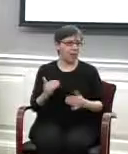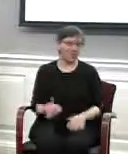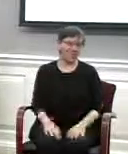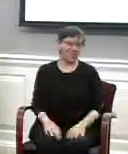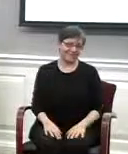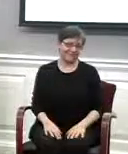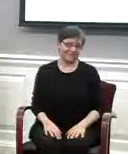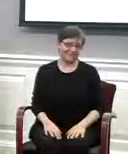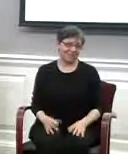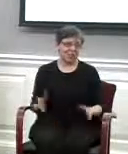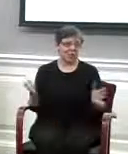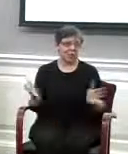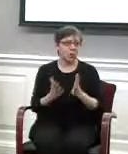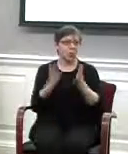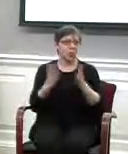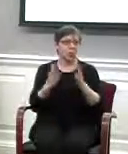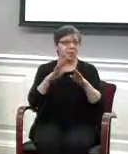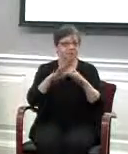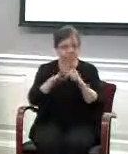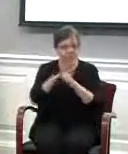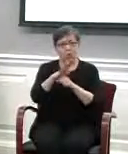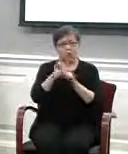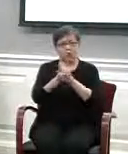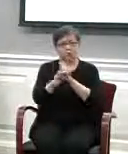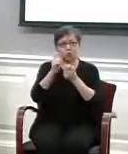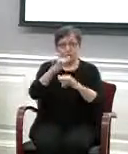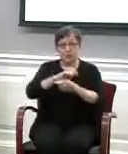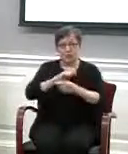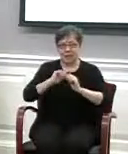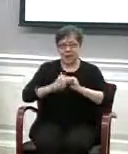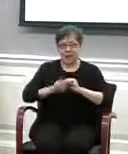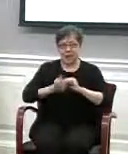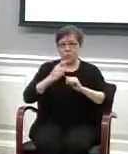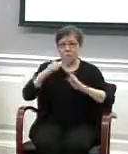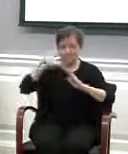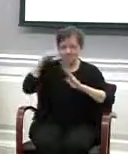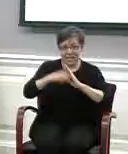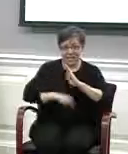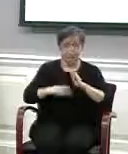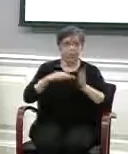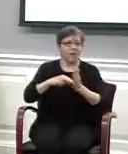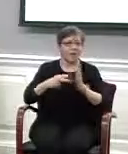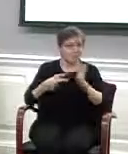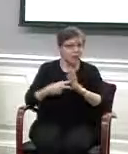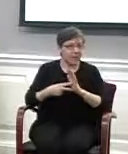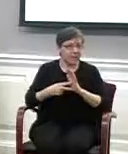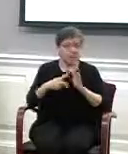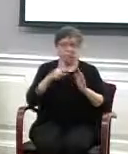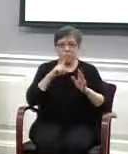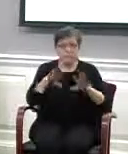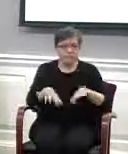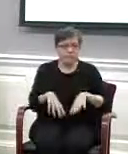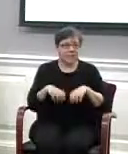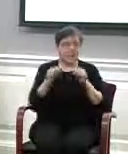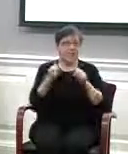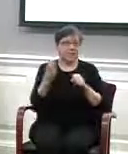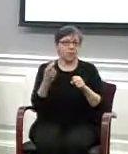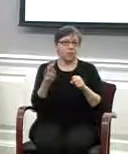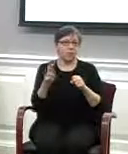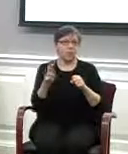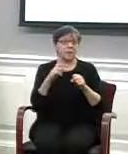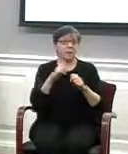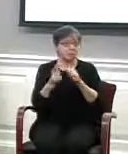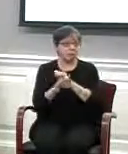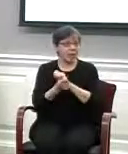really encourage that kind of a deeper engagement with understanding what does it mean to really take up human rights, and does it transform